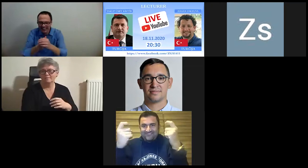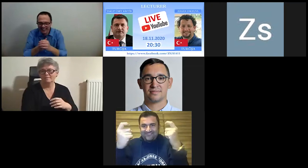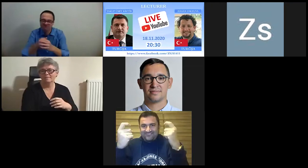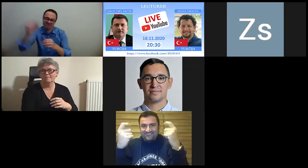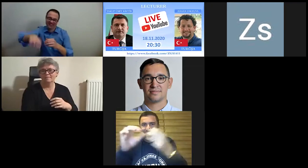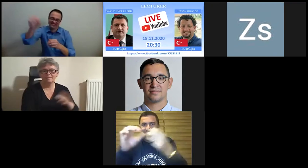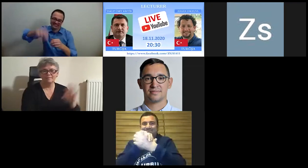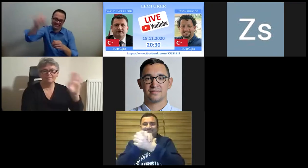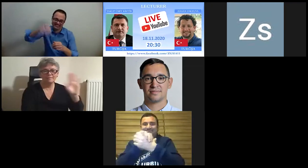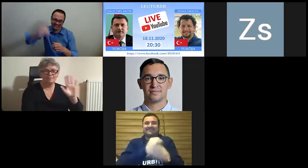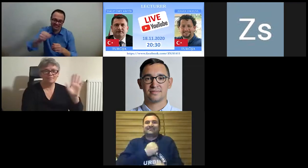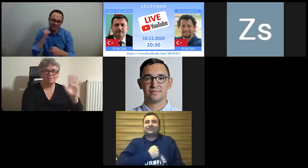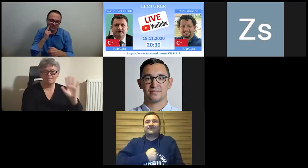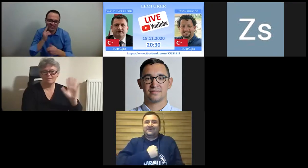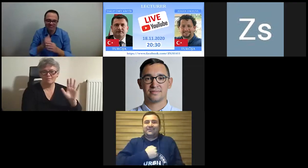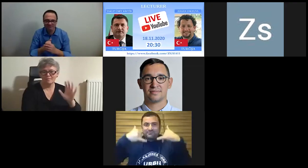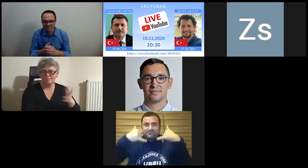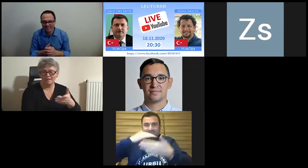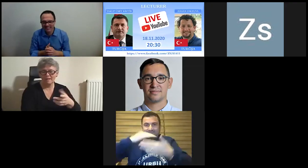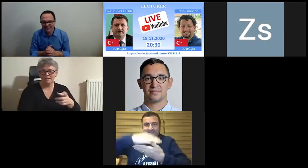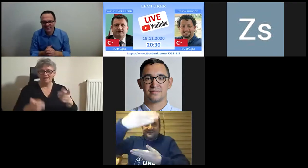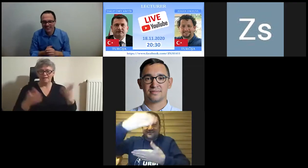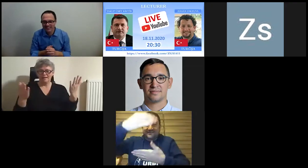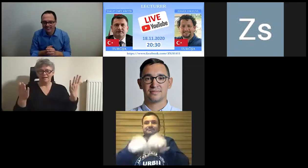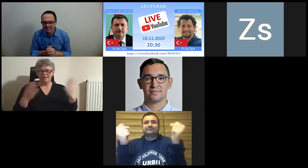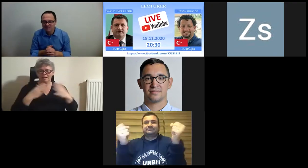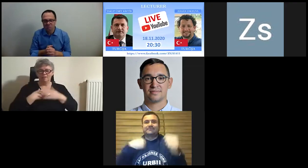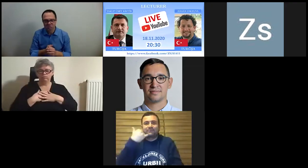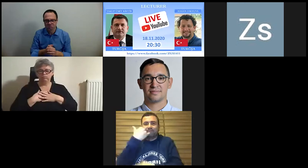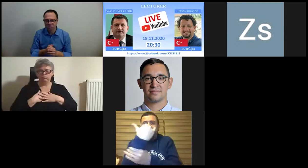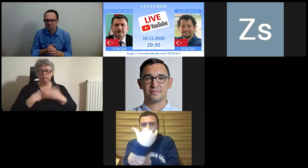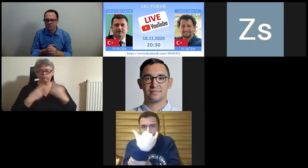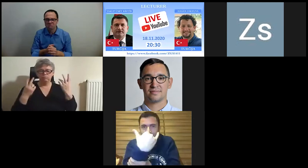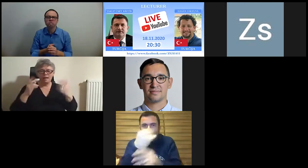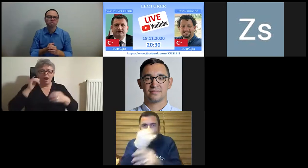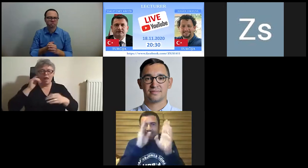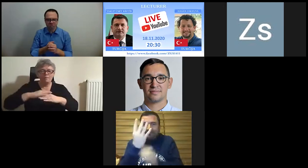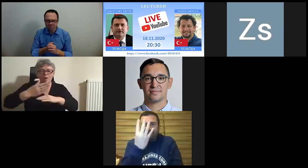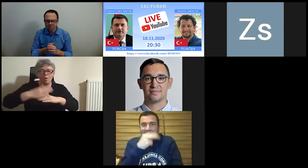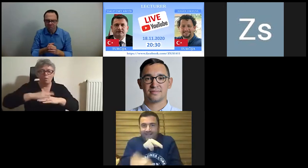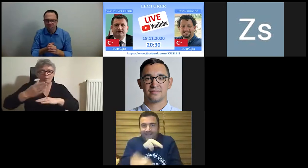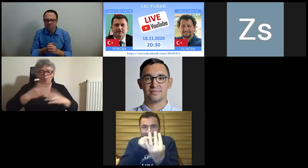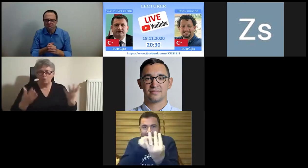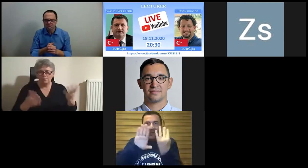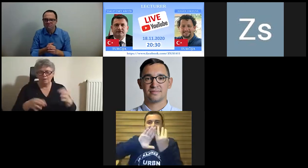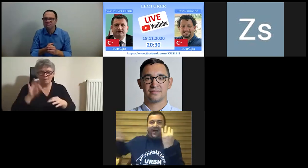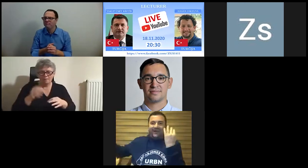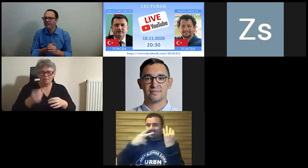And Jakob. Hello, Dami. Thank you. Sorry, I'm using my